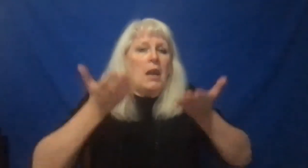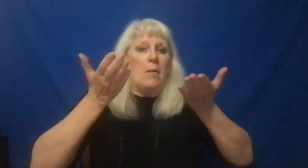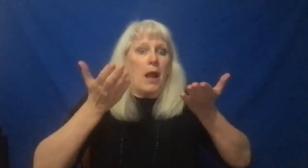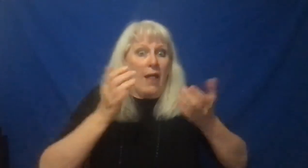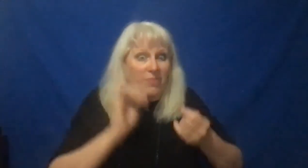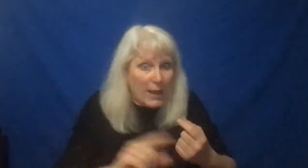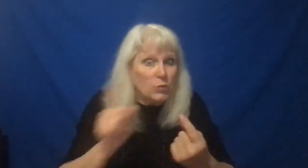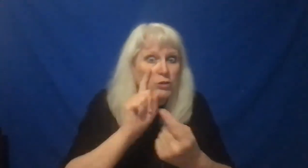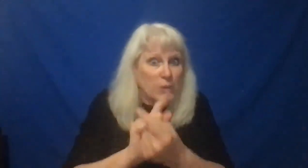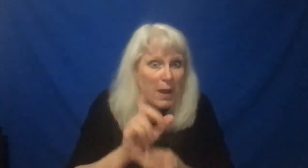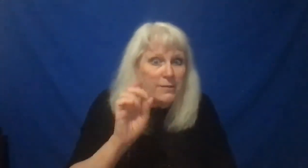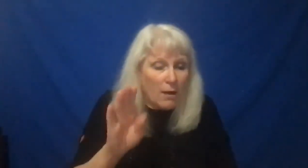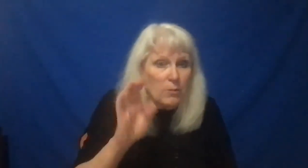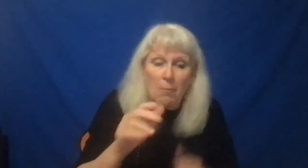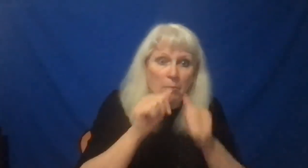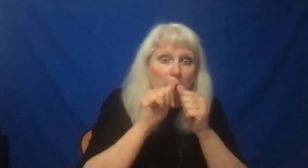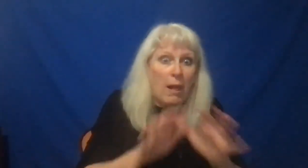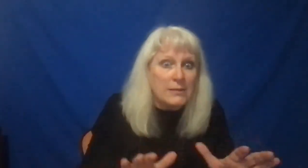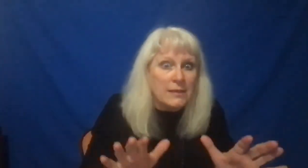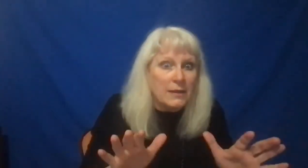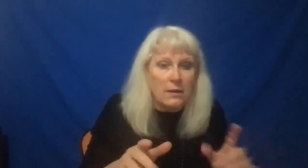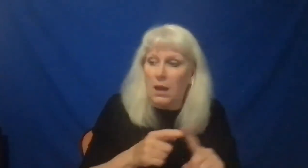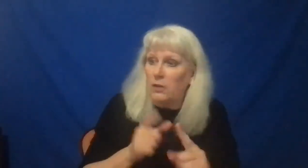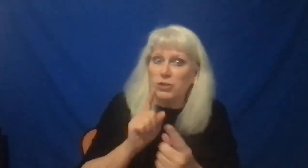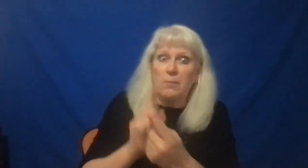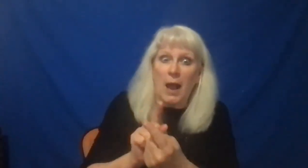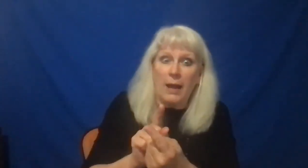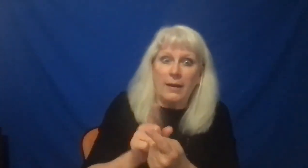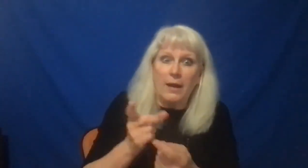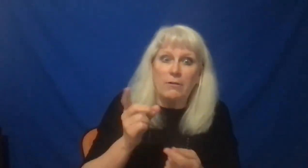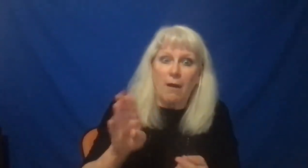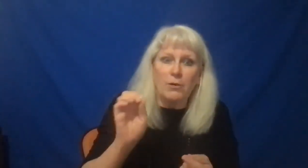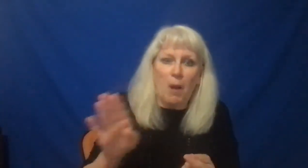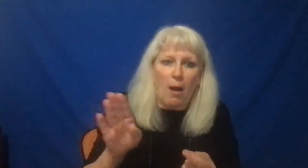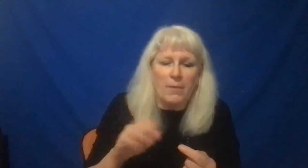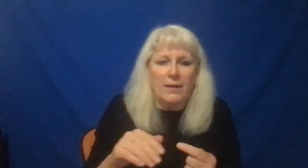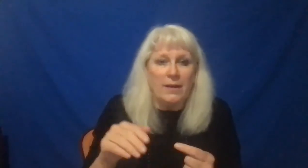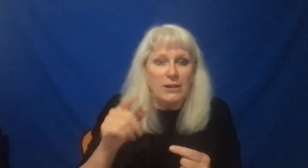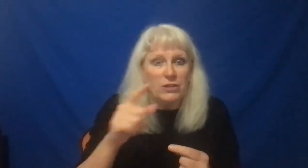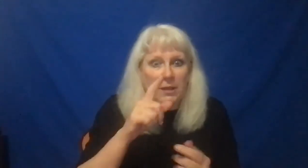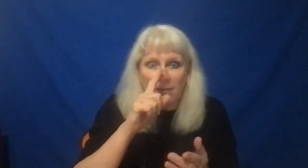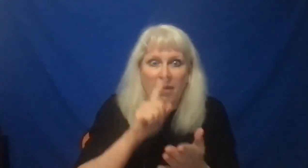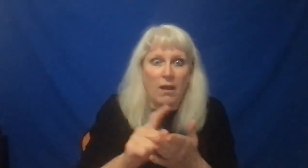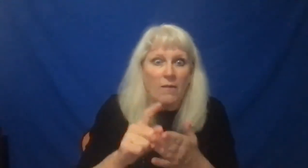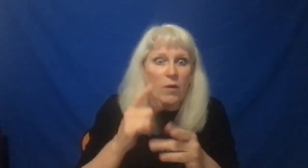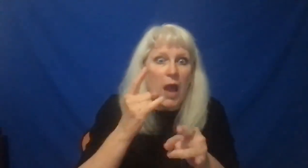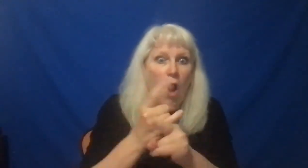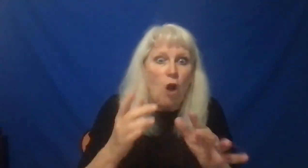With that, she fell in love with Elkies, as she called them, the alcoholics that came into the